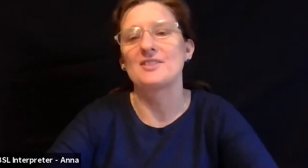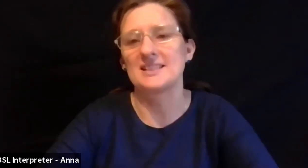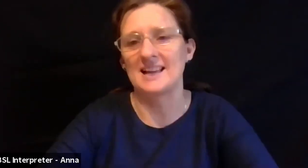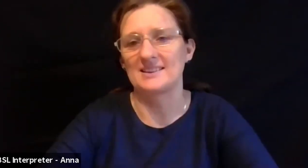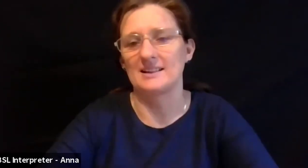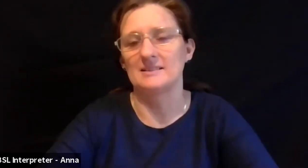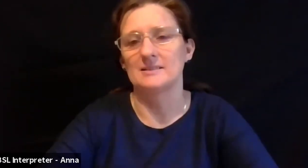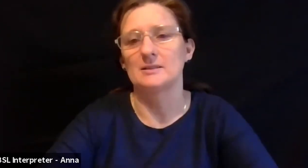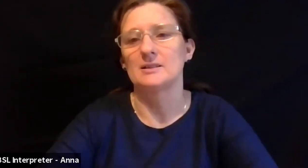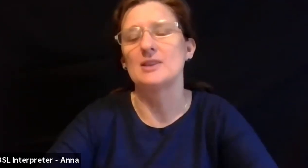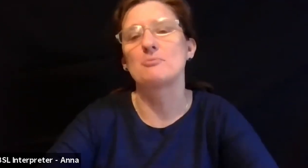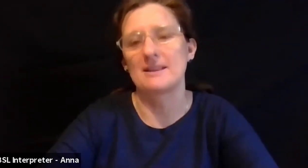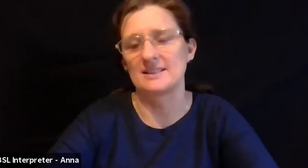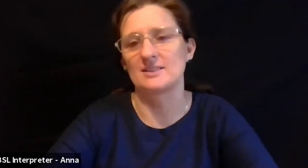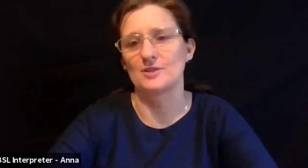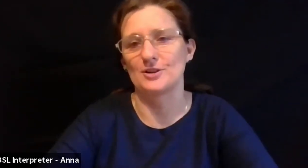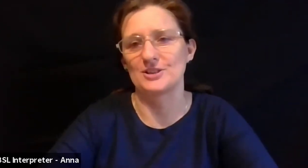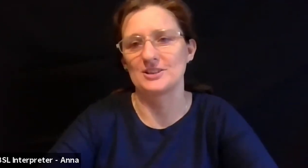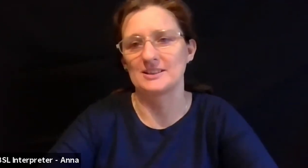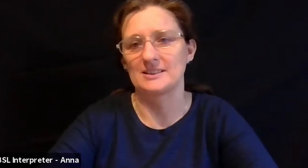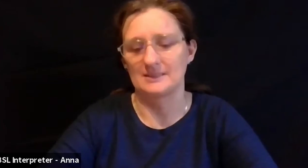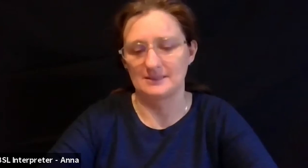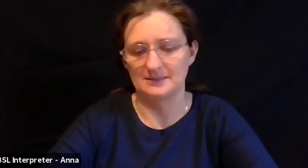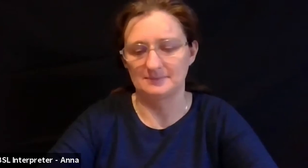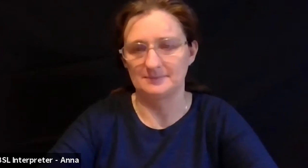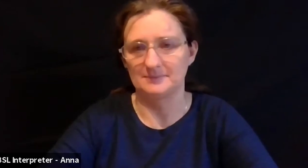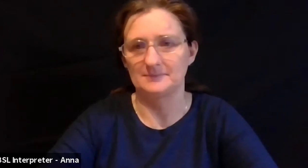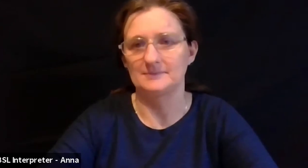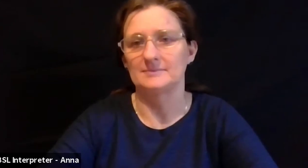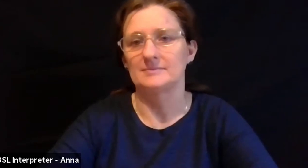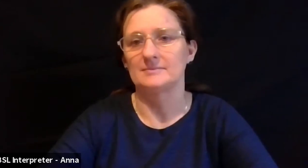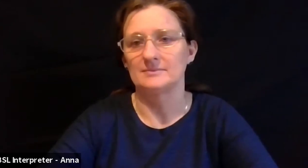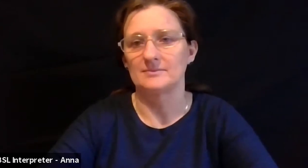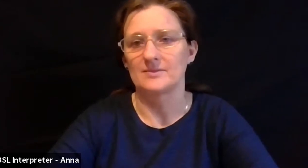We gather together in the presence of God.